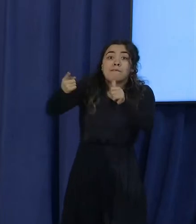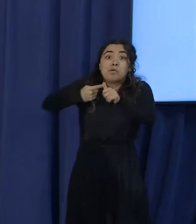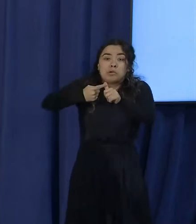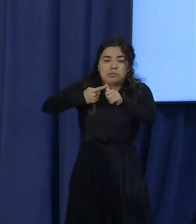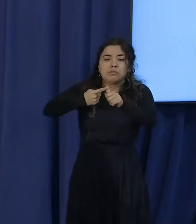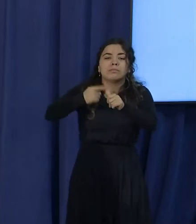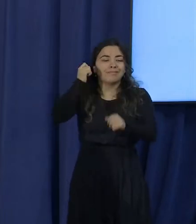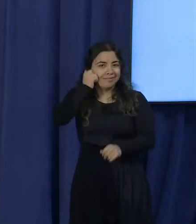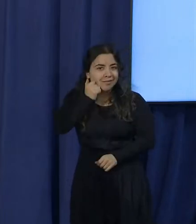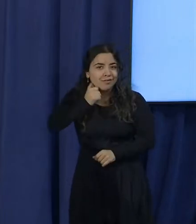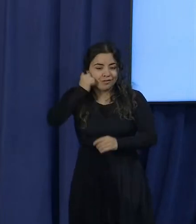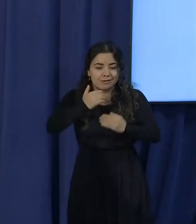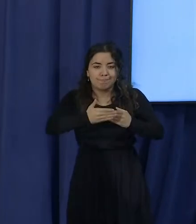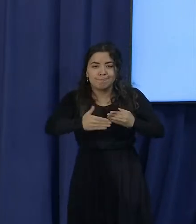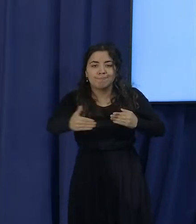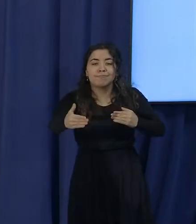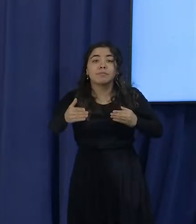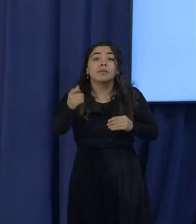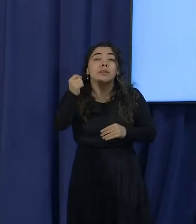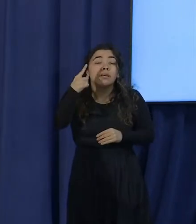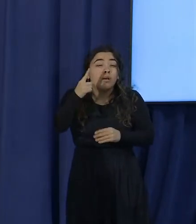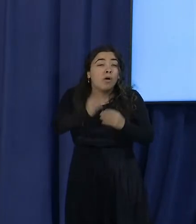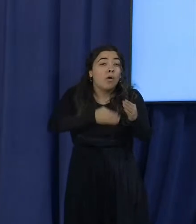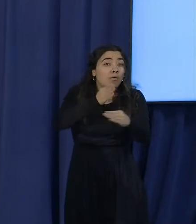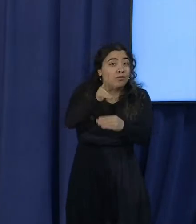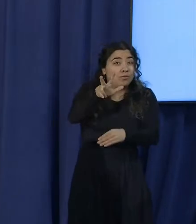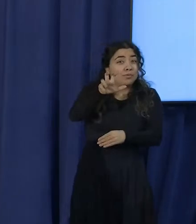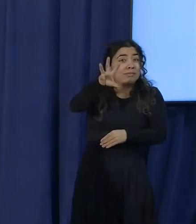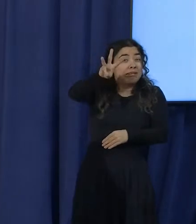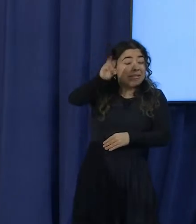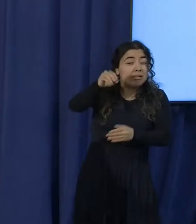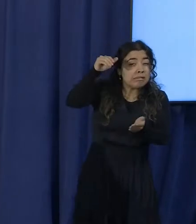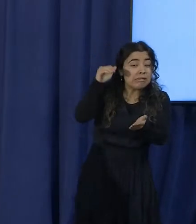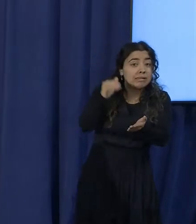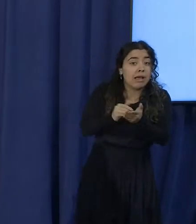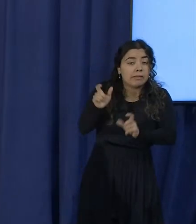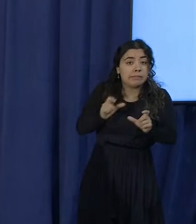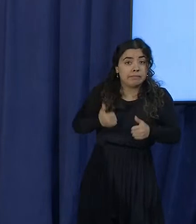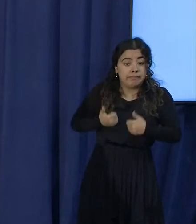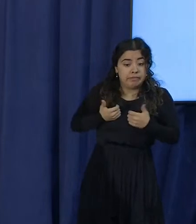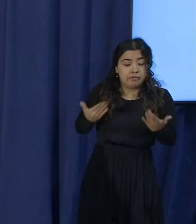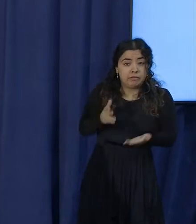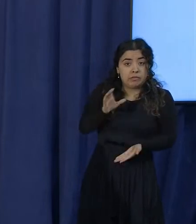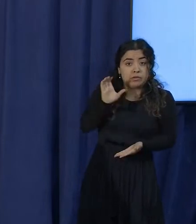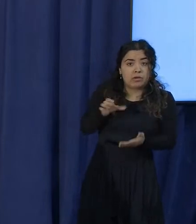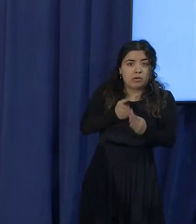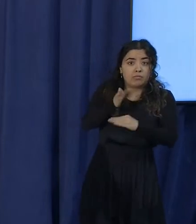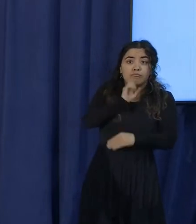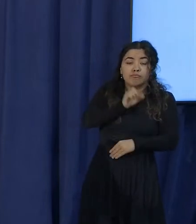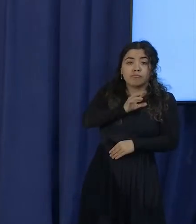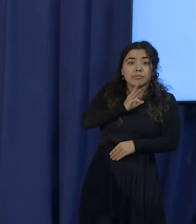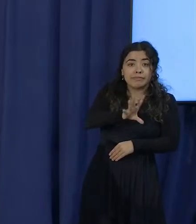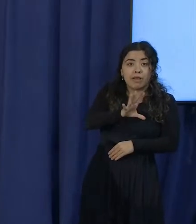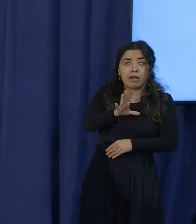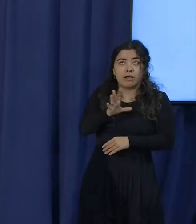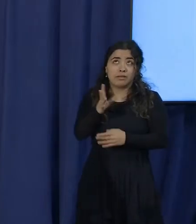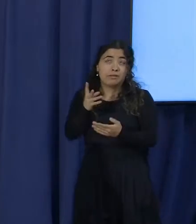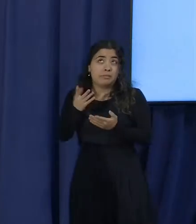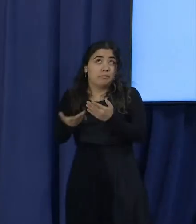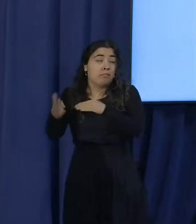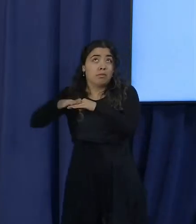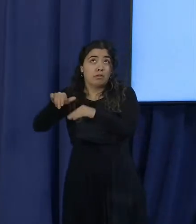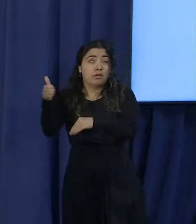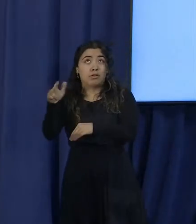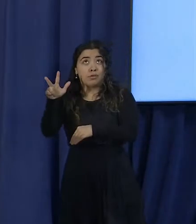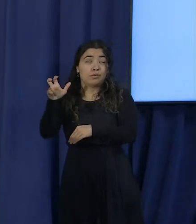than 360,000 Chicagoans who are over 65, another 350,000 Chicagoans who are in the frontline